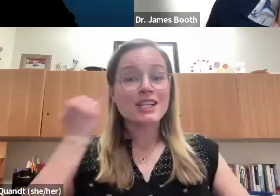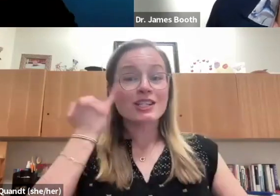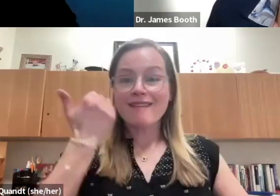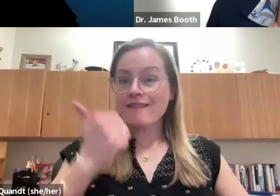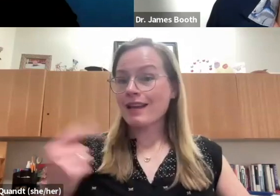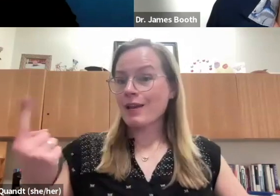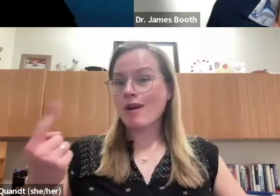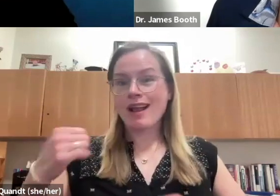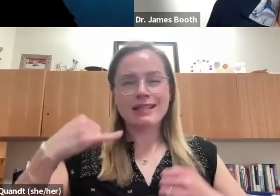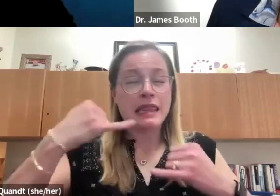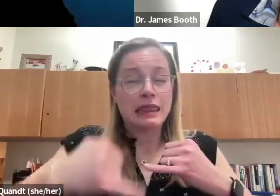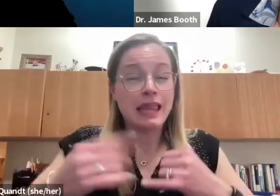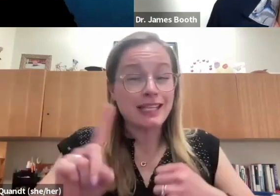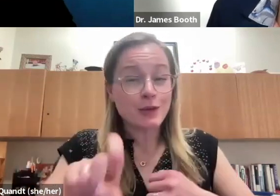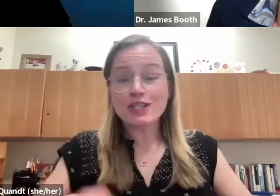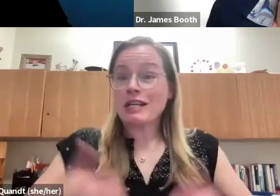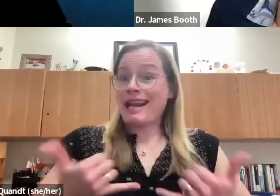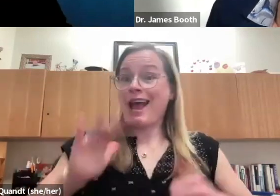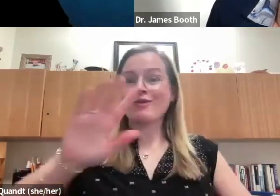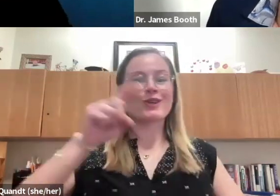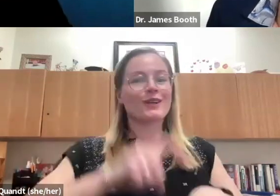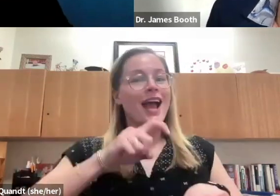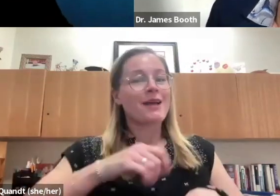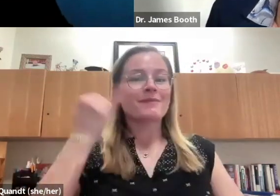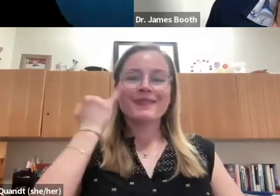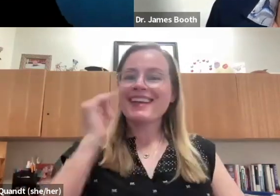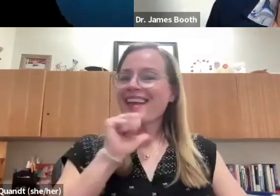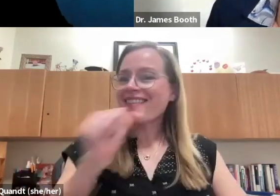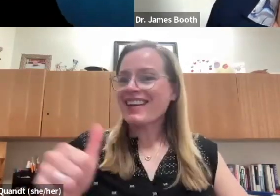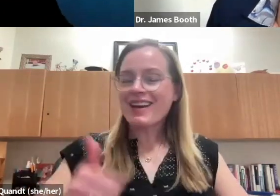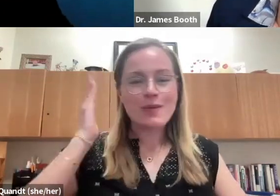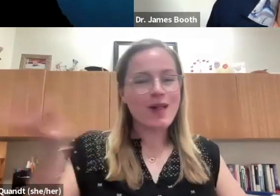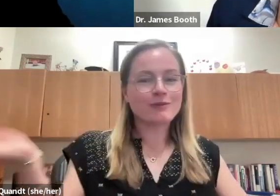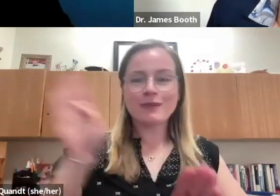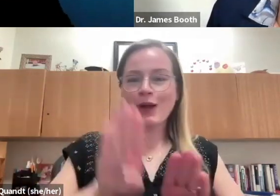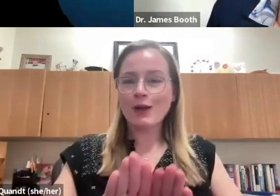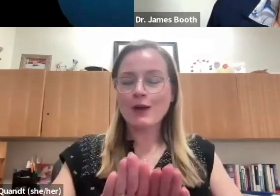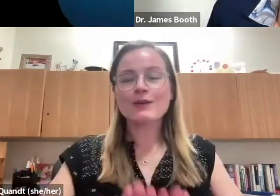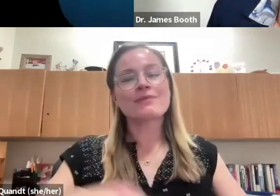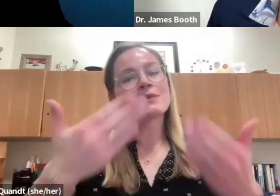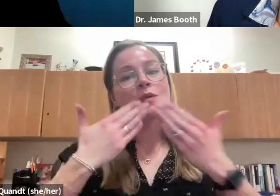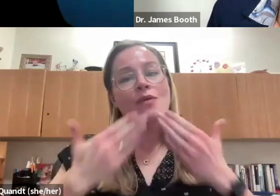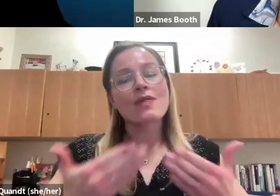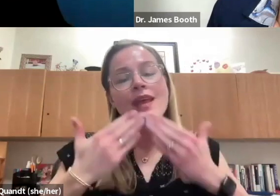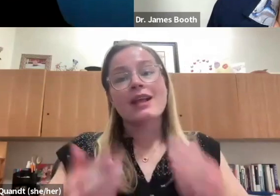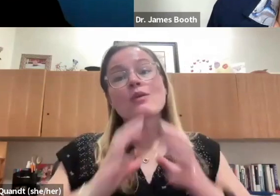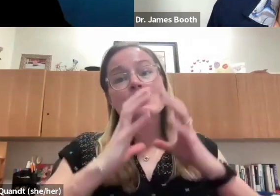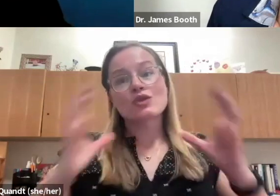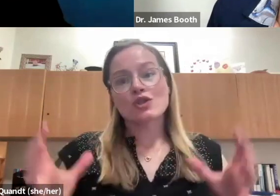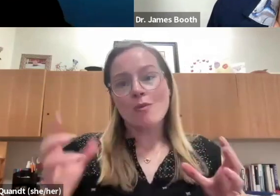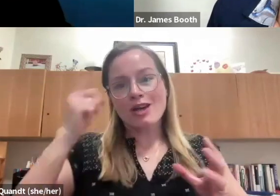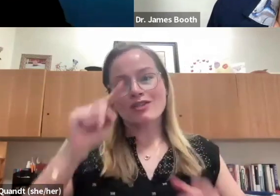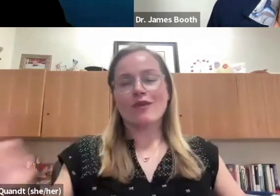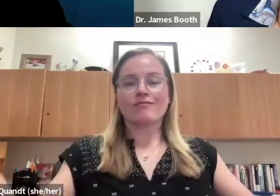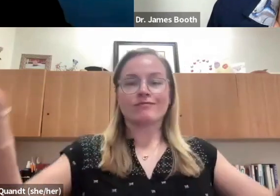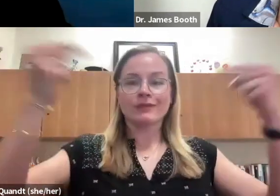Great. Thank you so much. And if anyone has any final questions, now is the time. If not, we will close